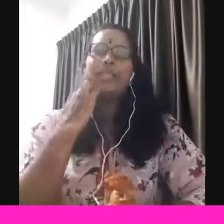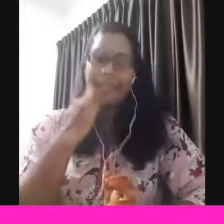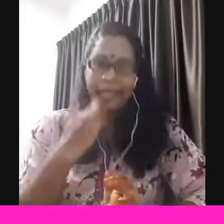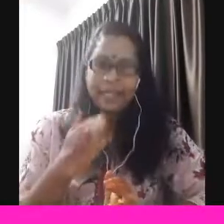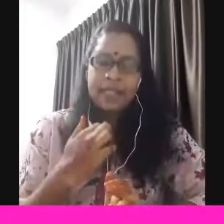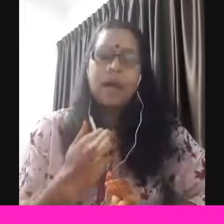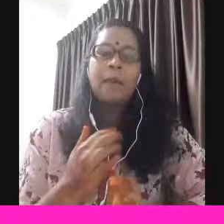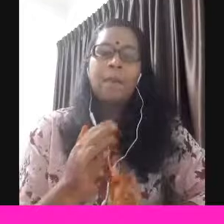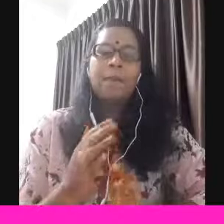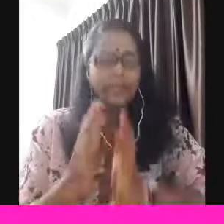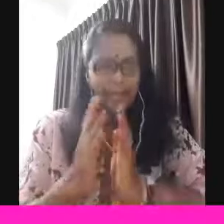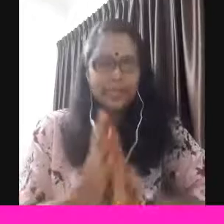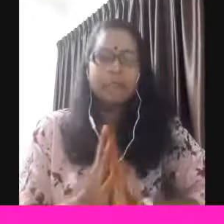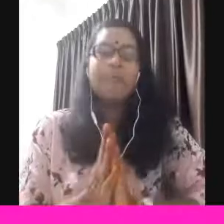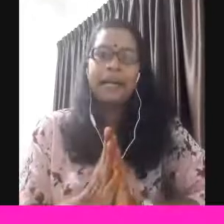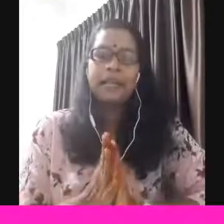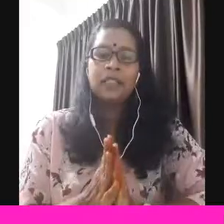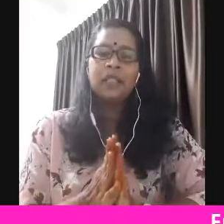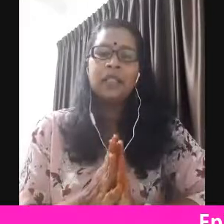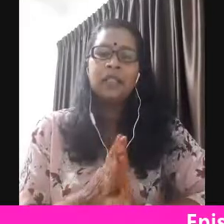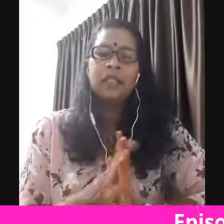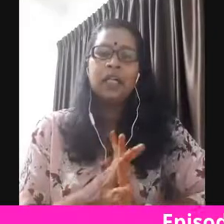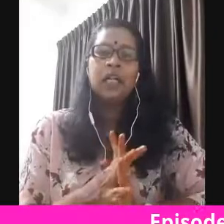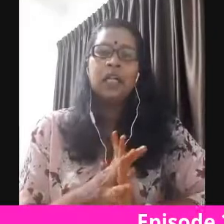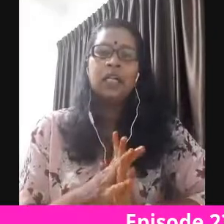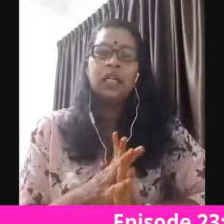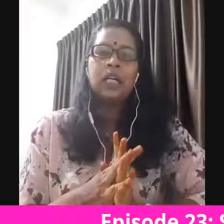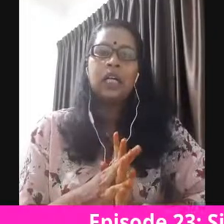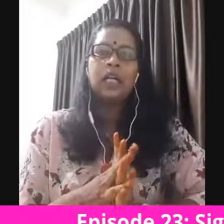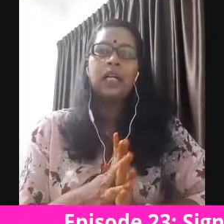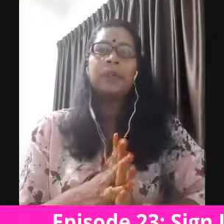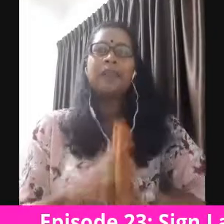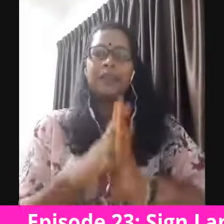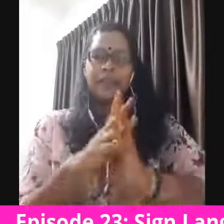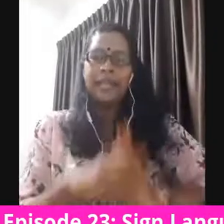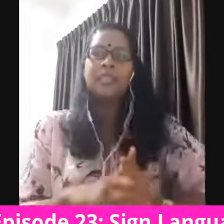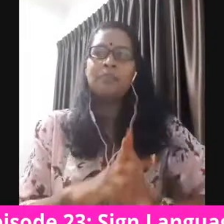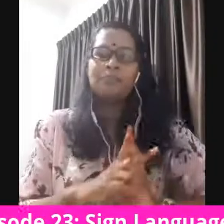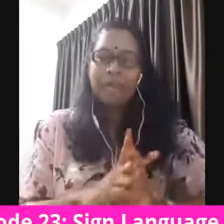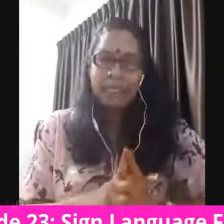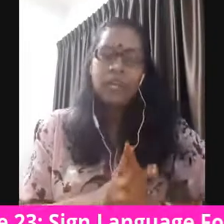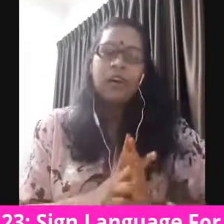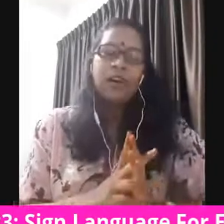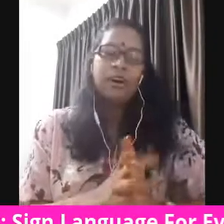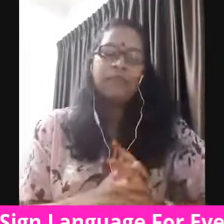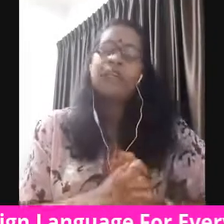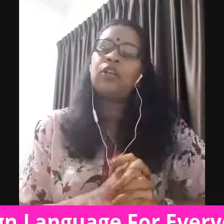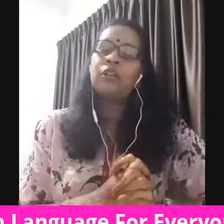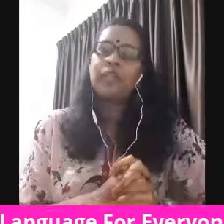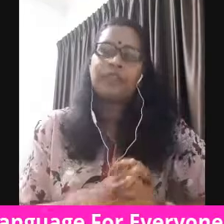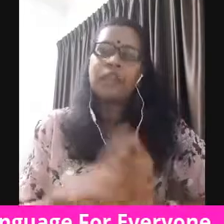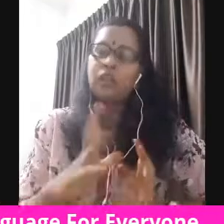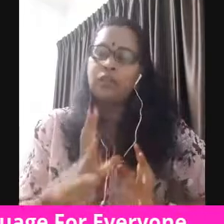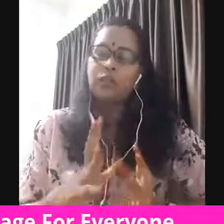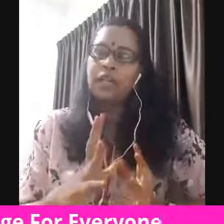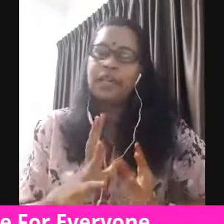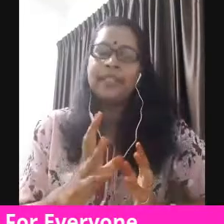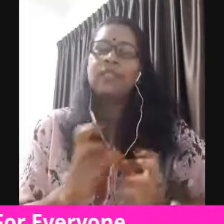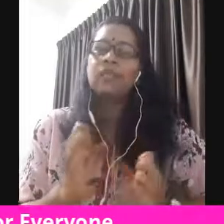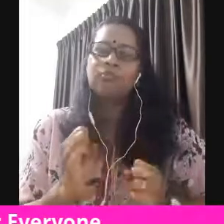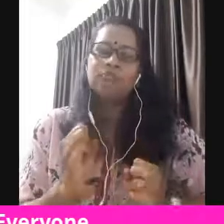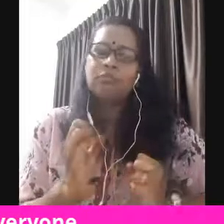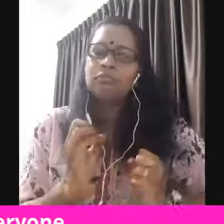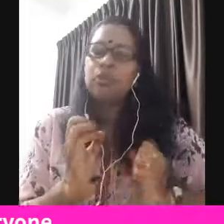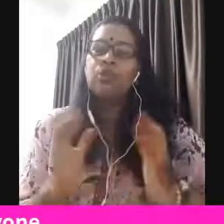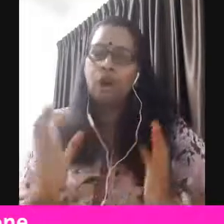Usually will Actually, have yes, this yes, duration but to finish your syllabus. yes, but we cannot